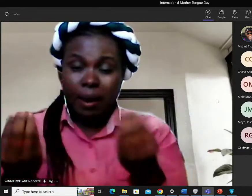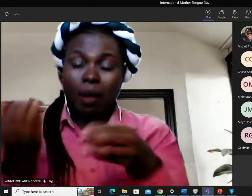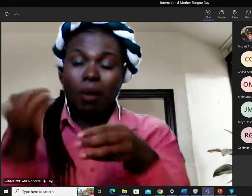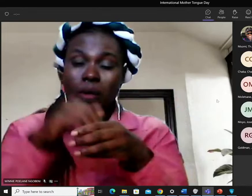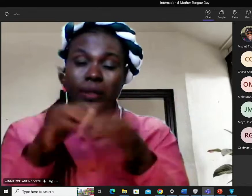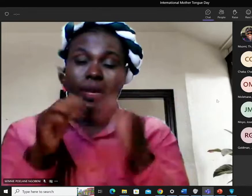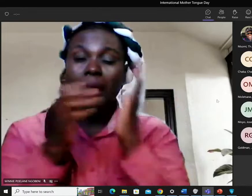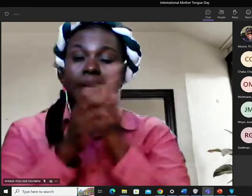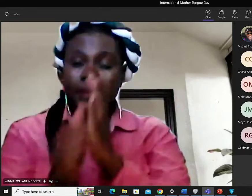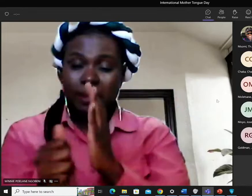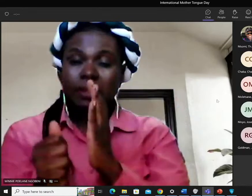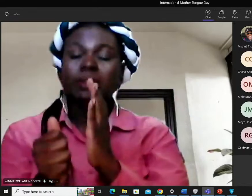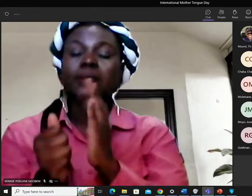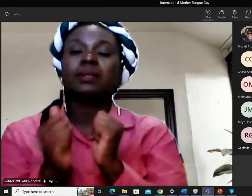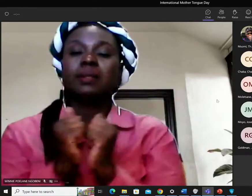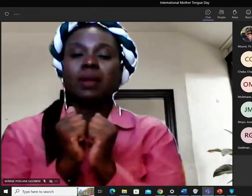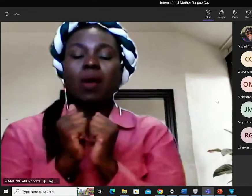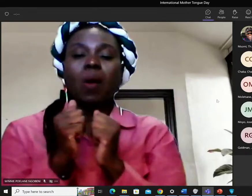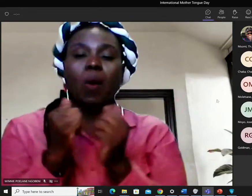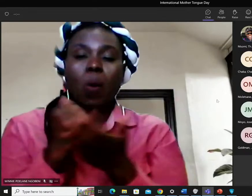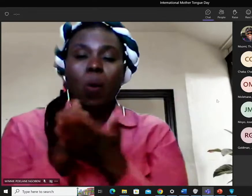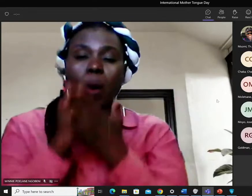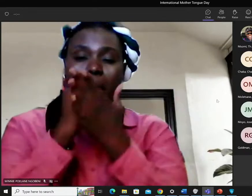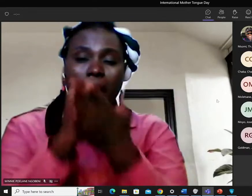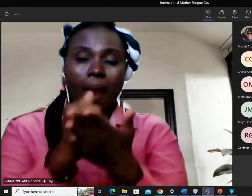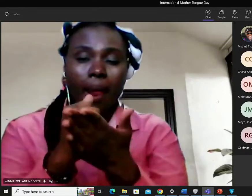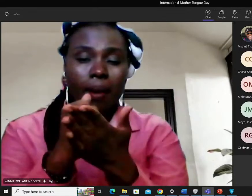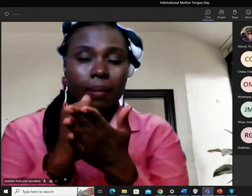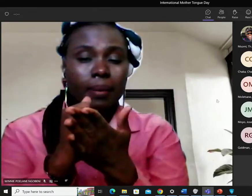skills. This will help